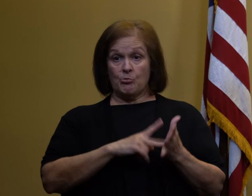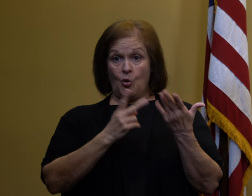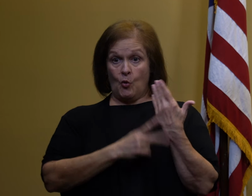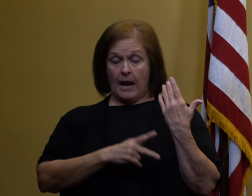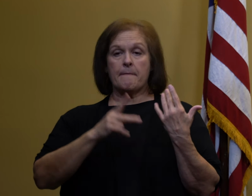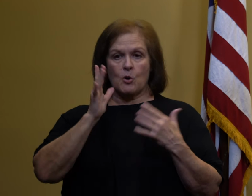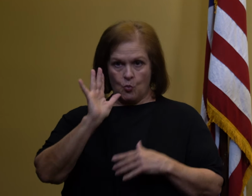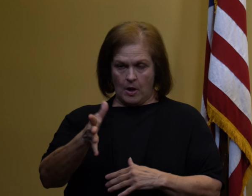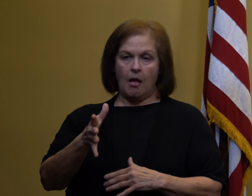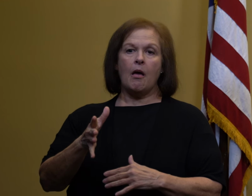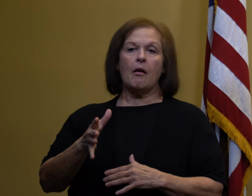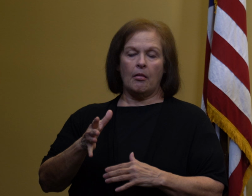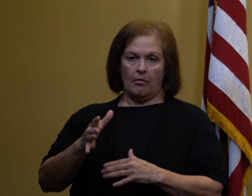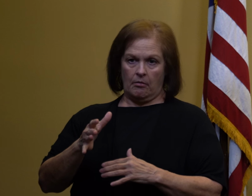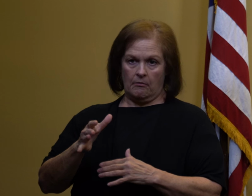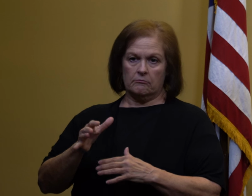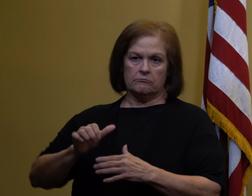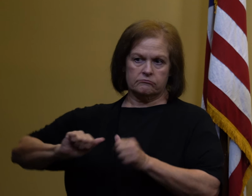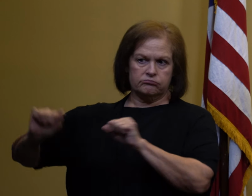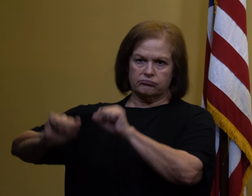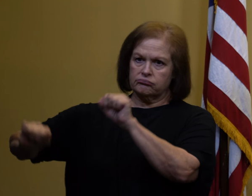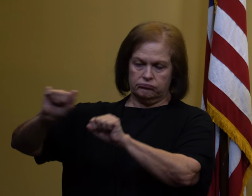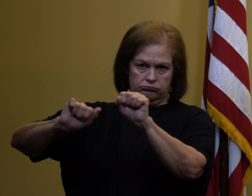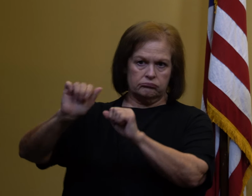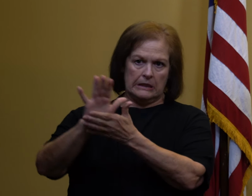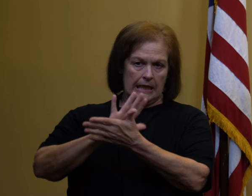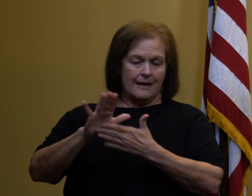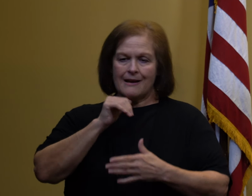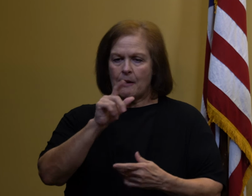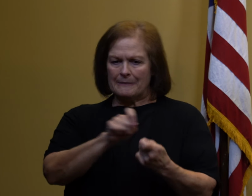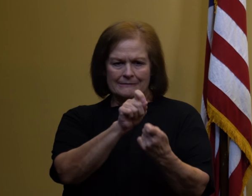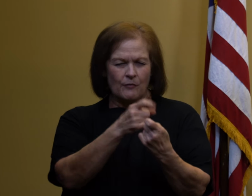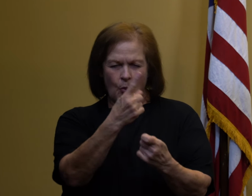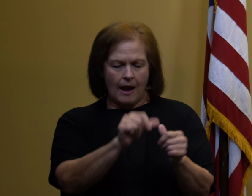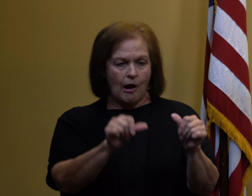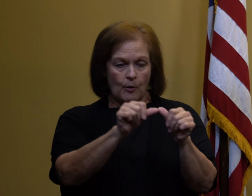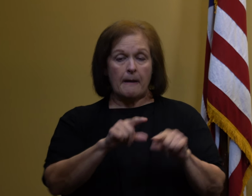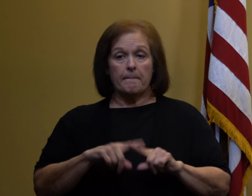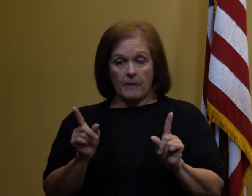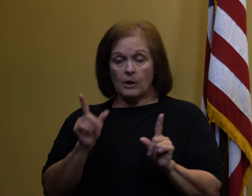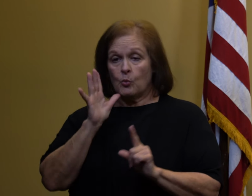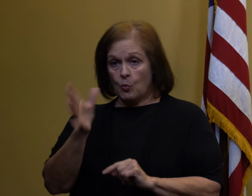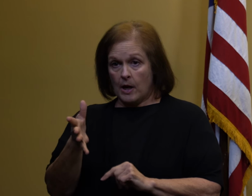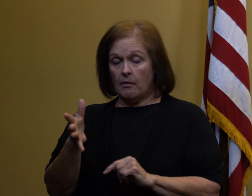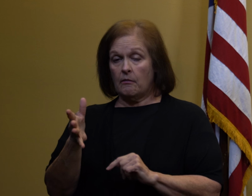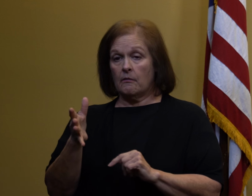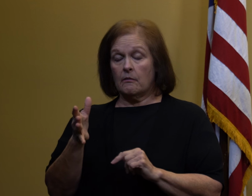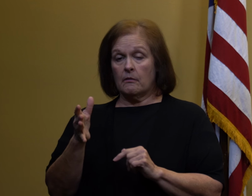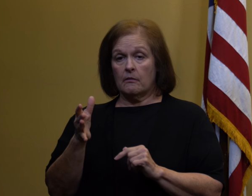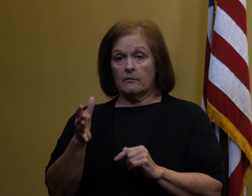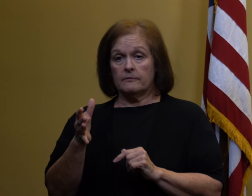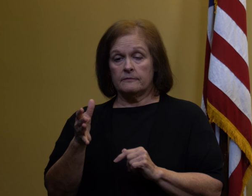tackle graffiti throughout the city. So it's not just in a specific area of the city, but of course, the